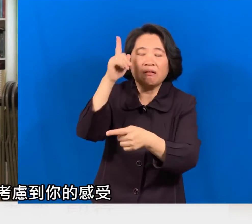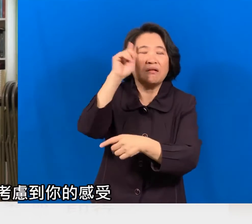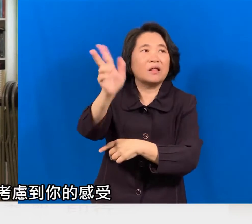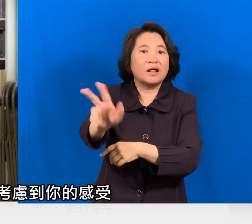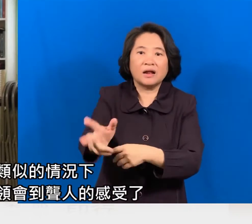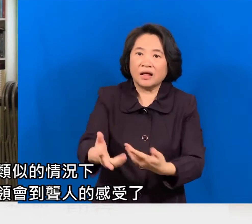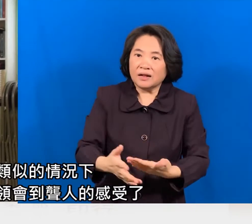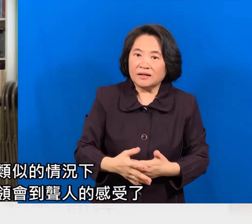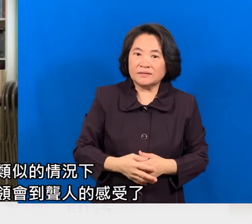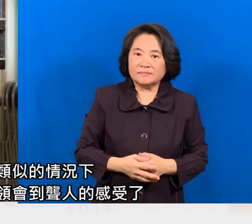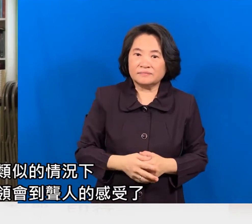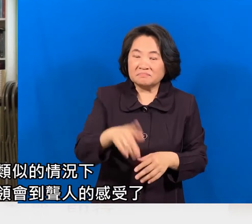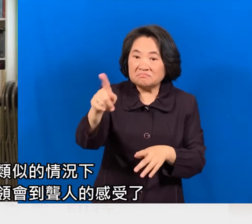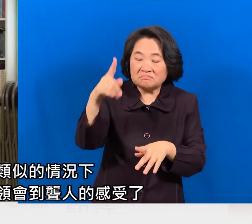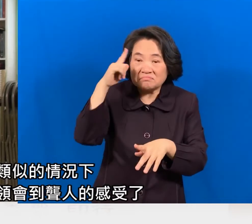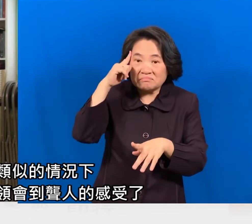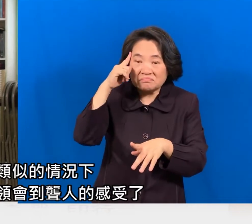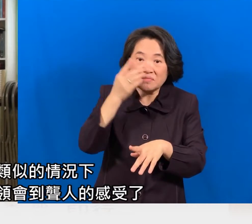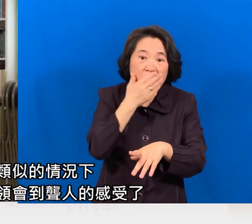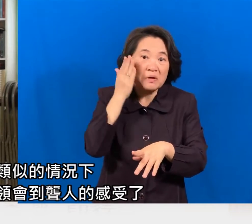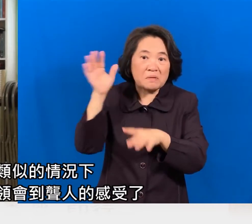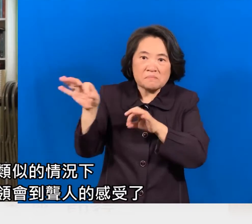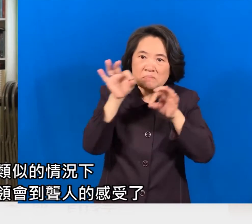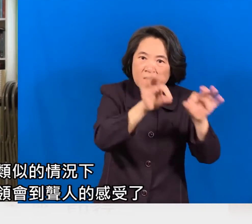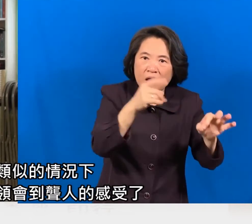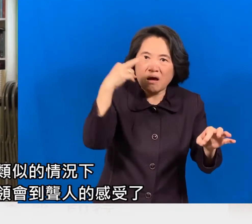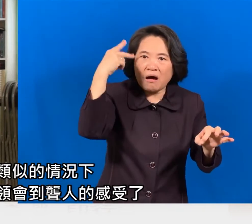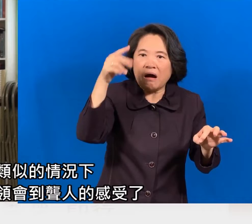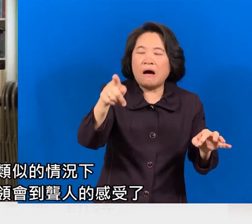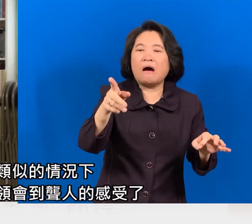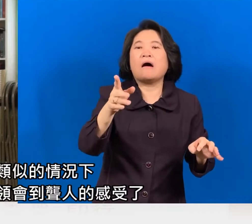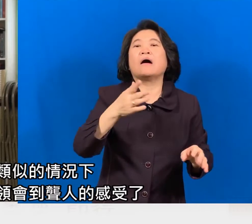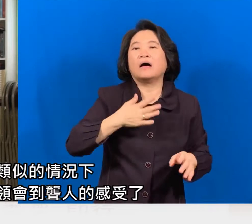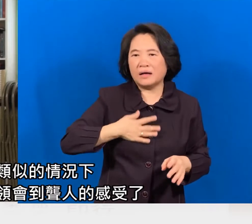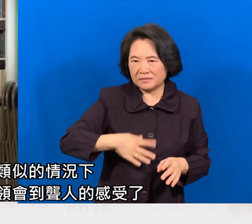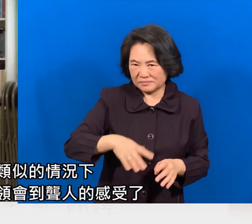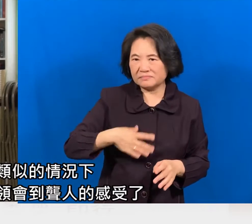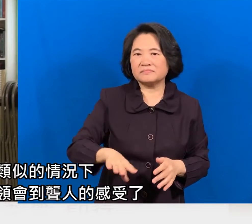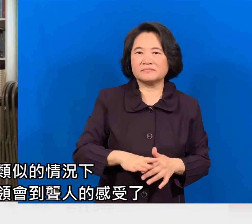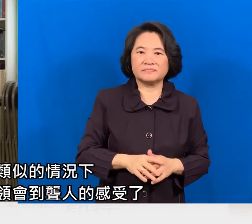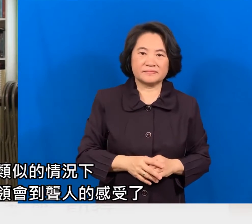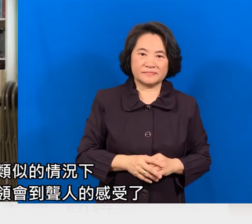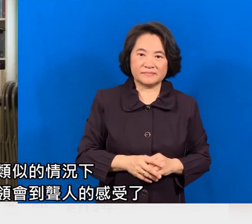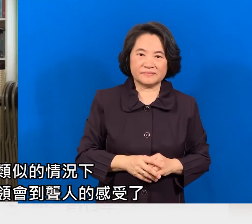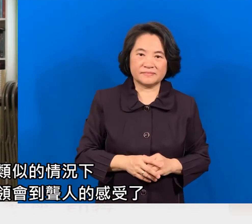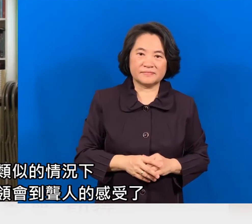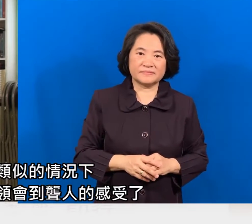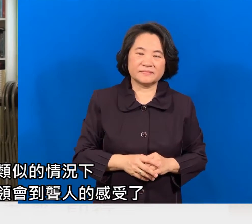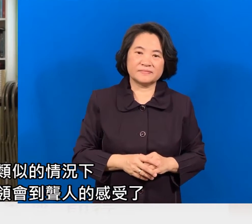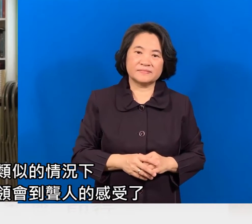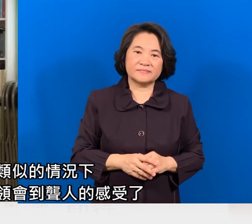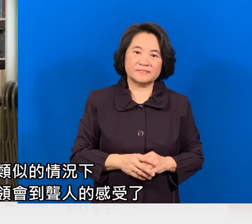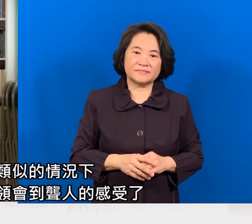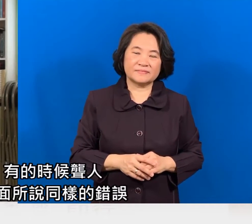for your feelings. In such a similar situation, you can get some ideas of how a deaf person